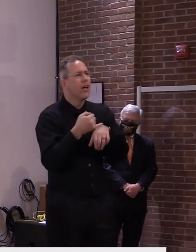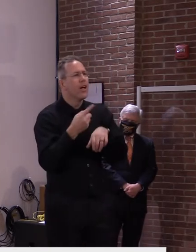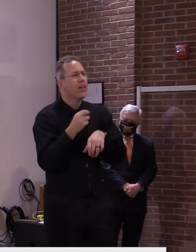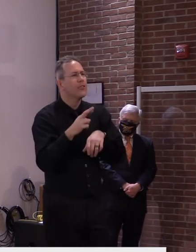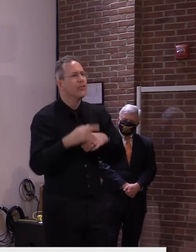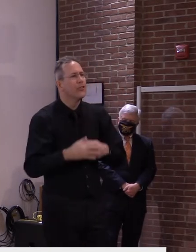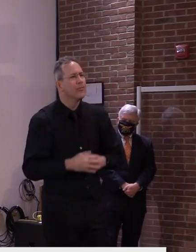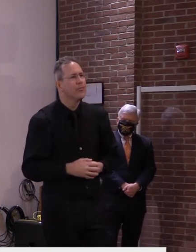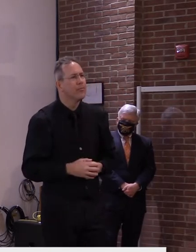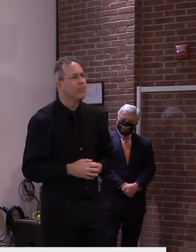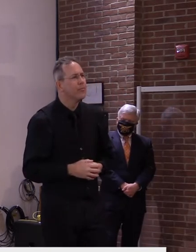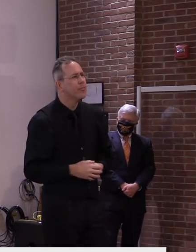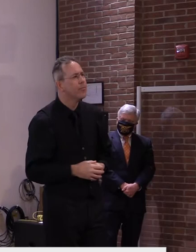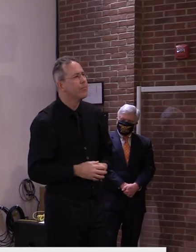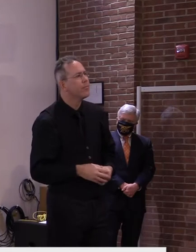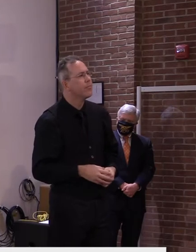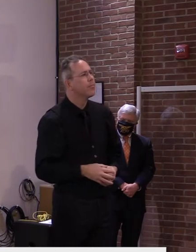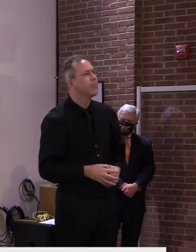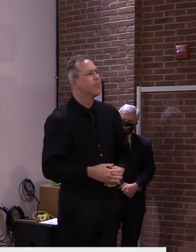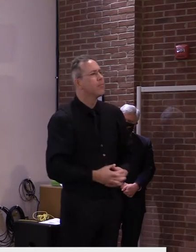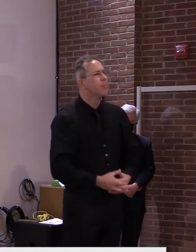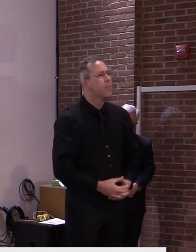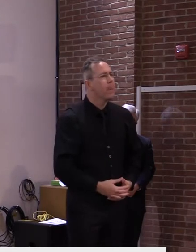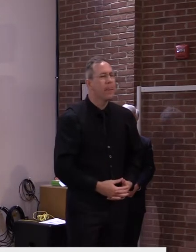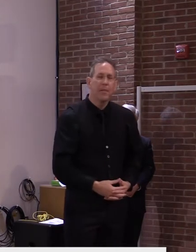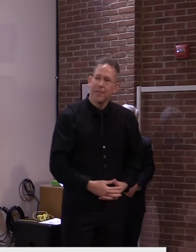Thanks, Rebecca. Good morning, Governor. Good afternoon.